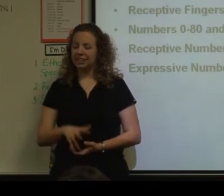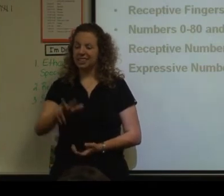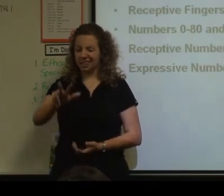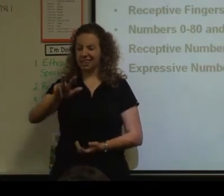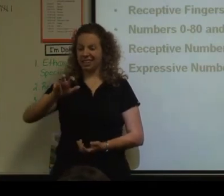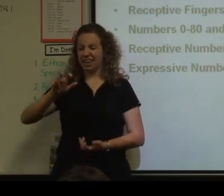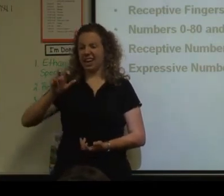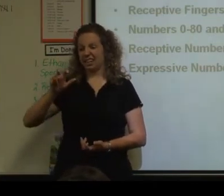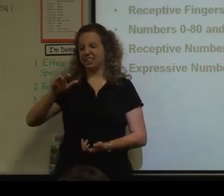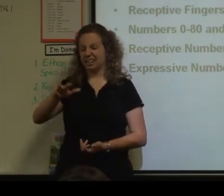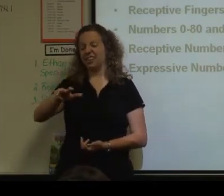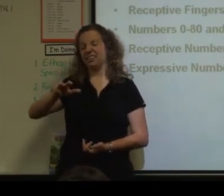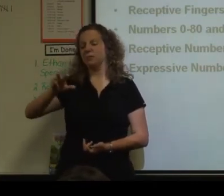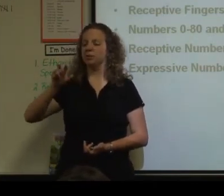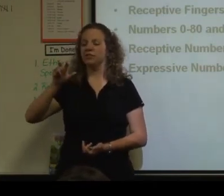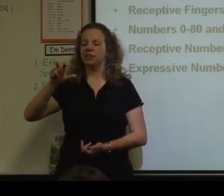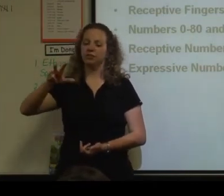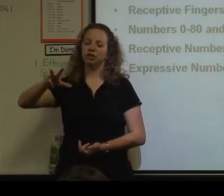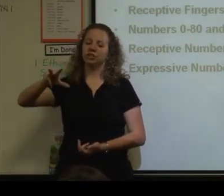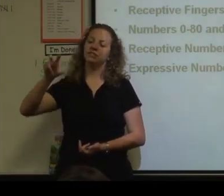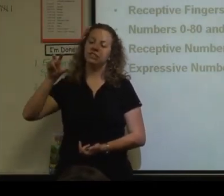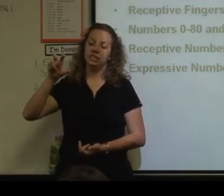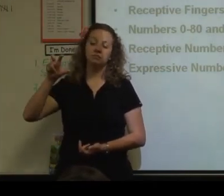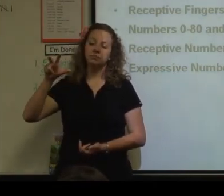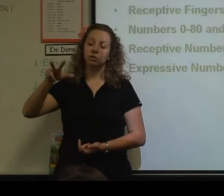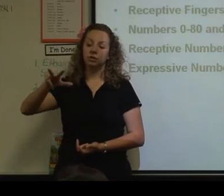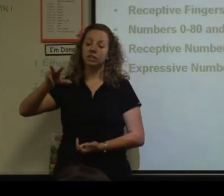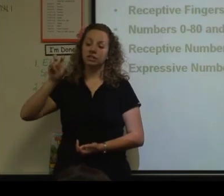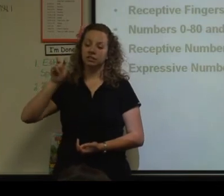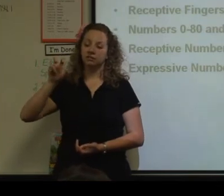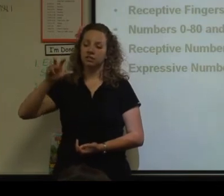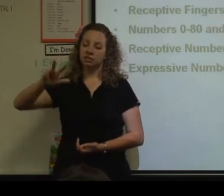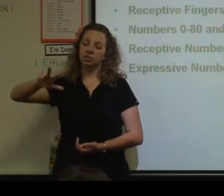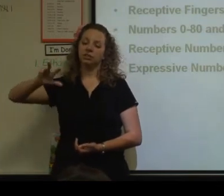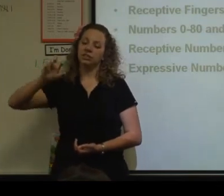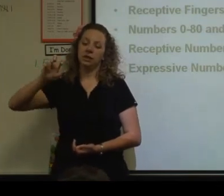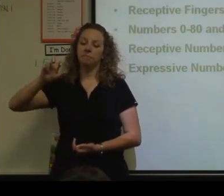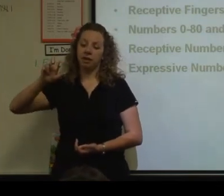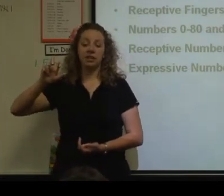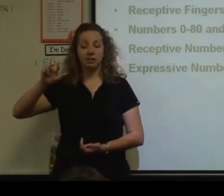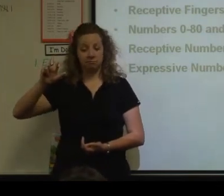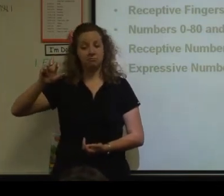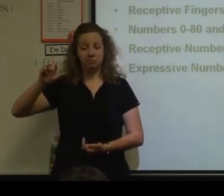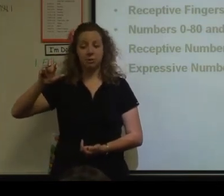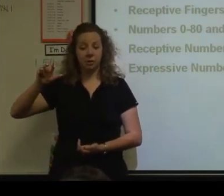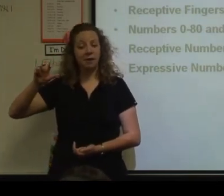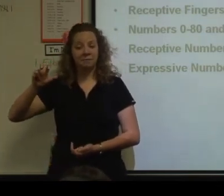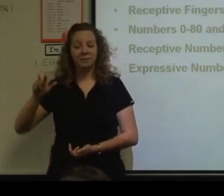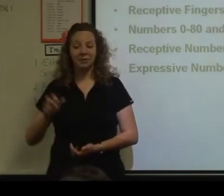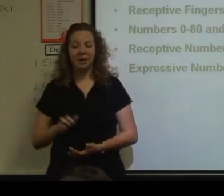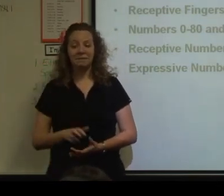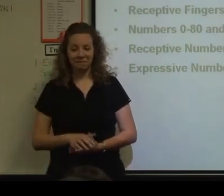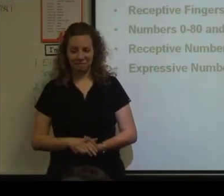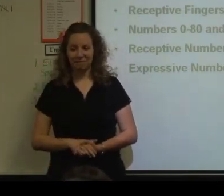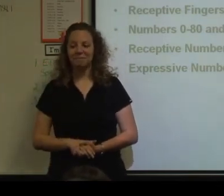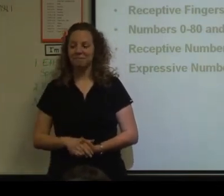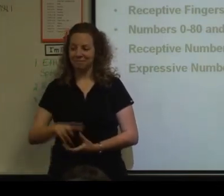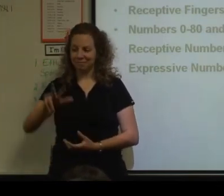It's kind of like that, yeah. It's kind of like the abbreviated version of a C. So it's still the same idea. So yeah, you're right.